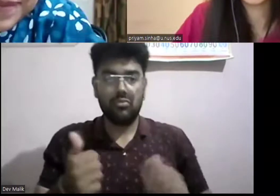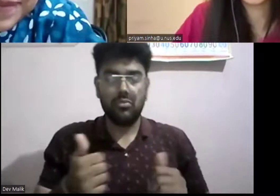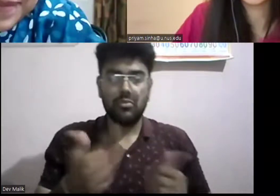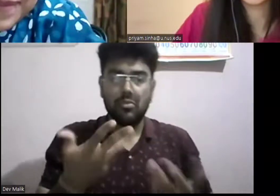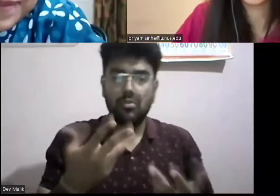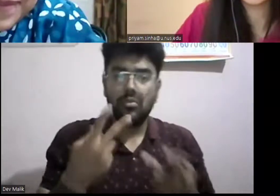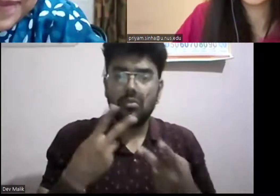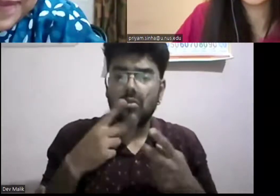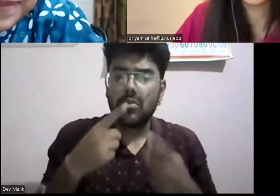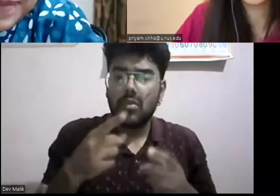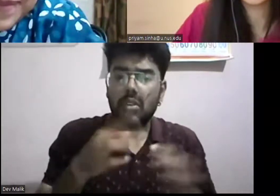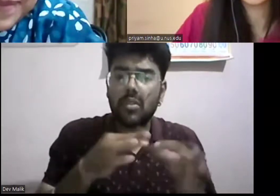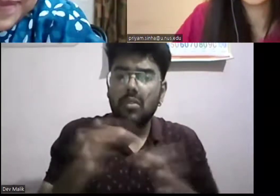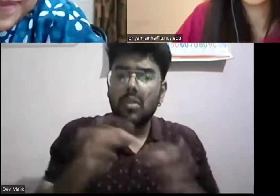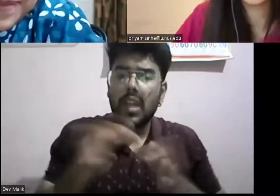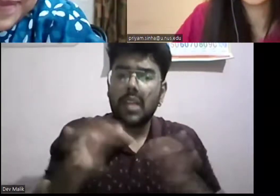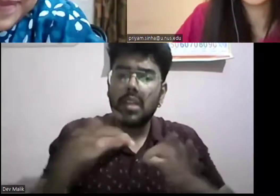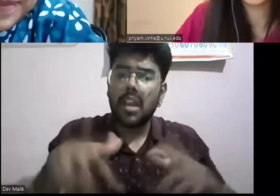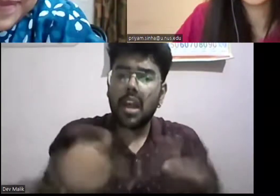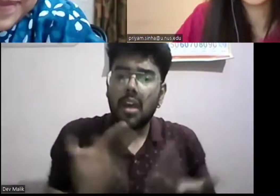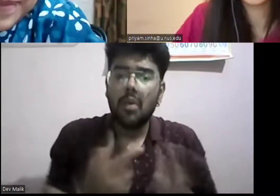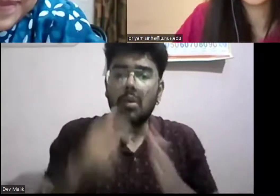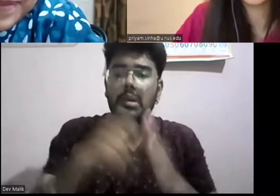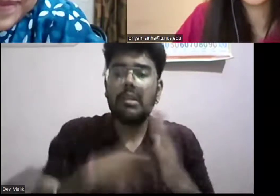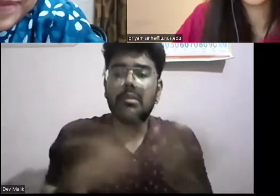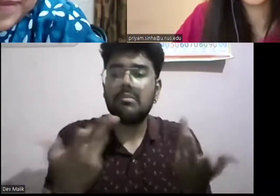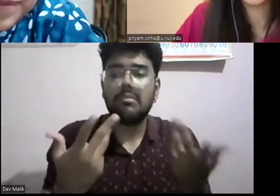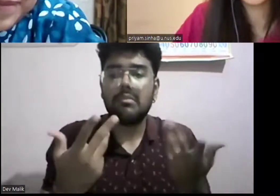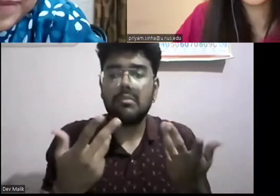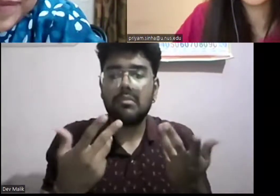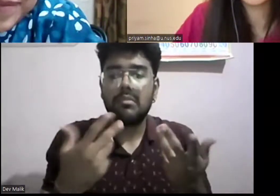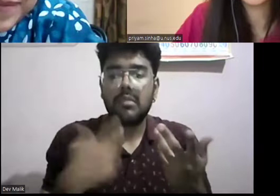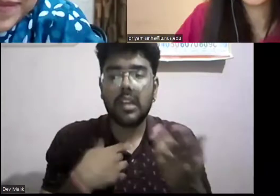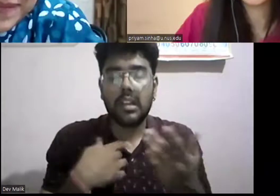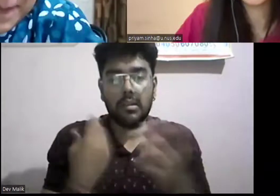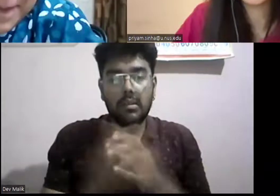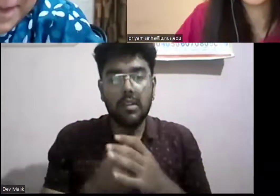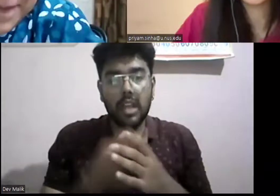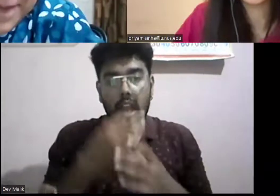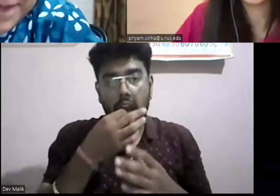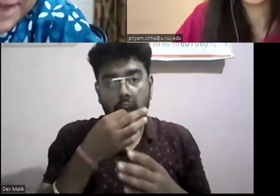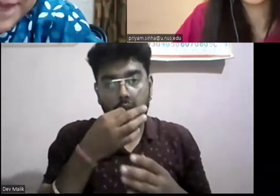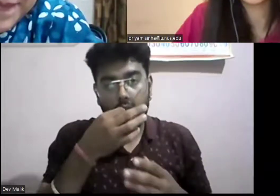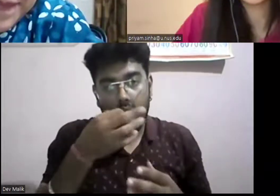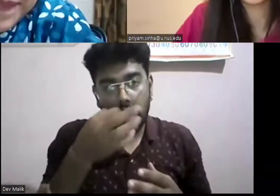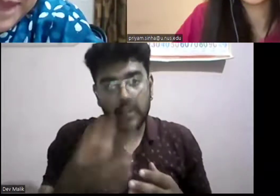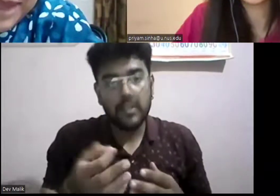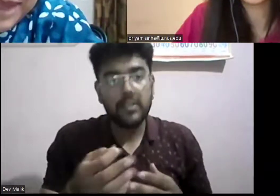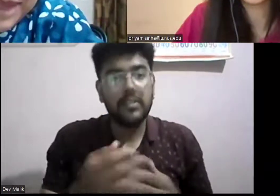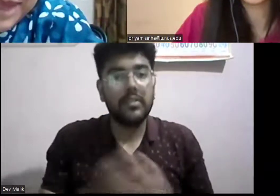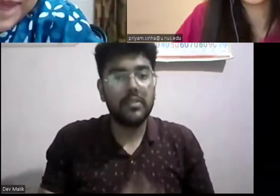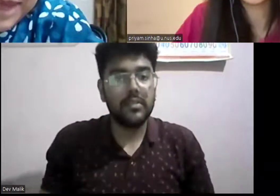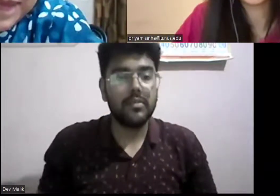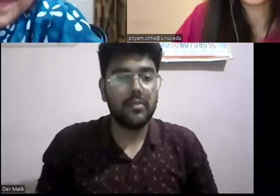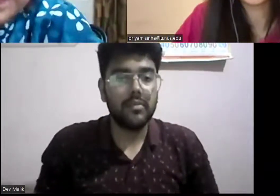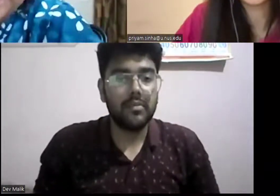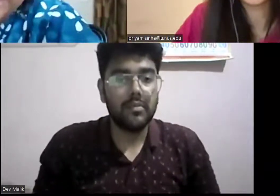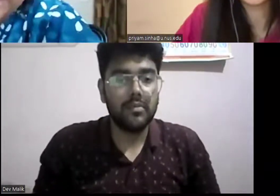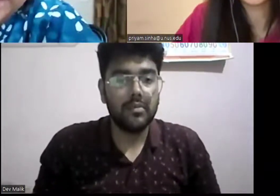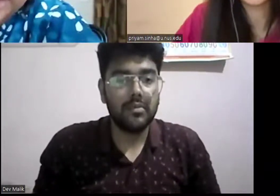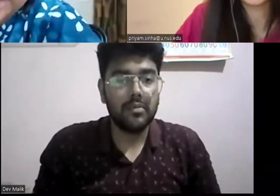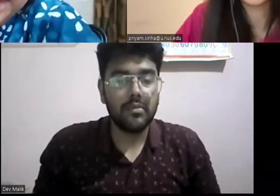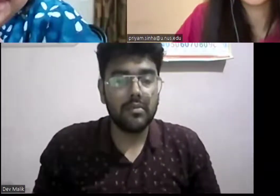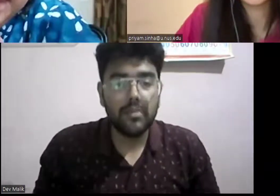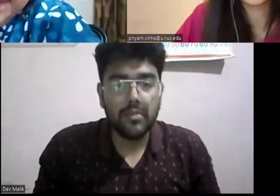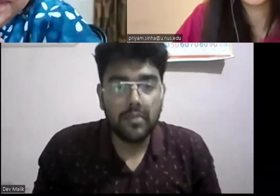saying that we need to be more inclusive, because we ourselves are on the margins of that community. I mean,